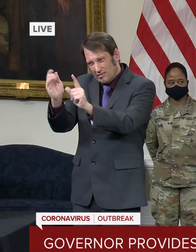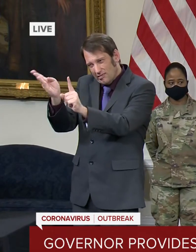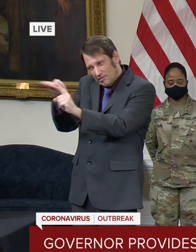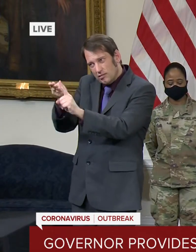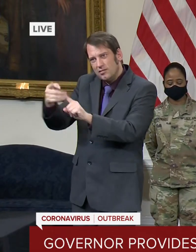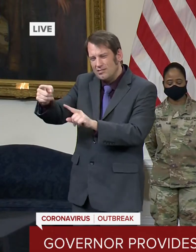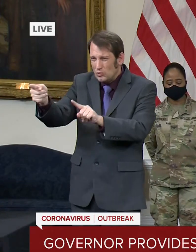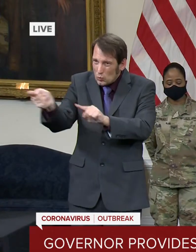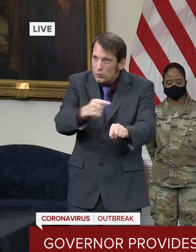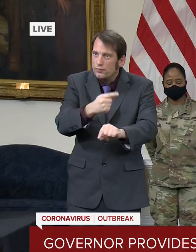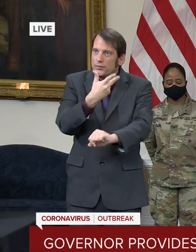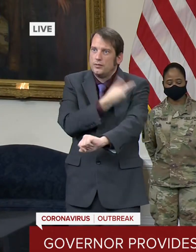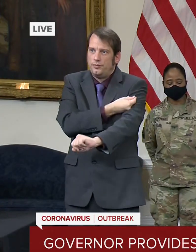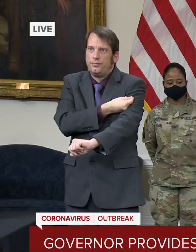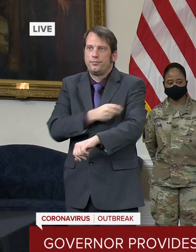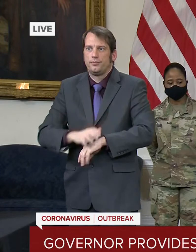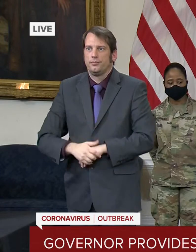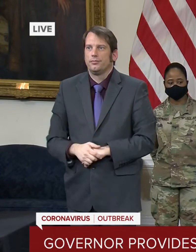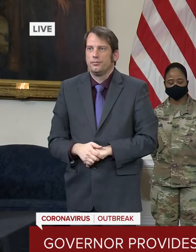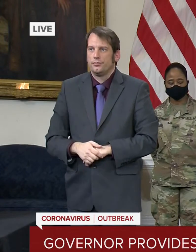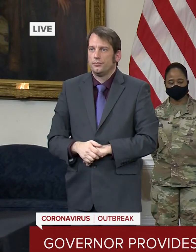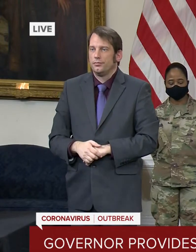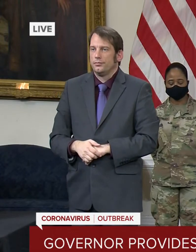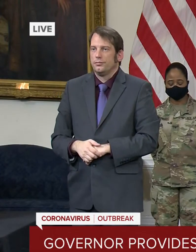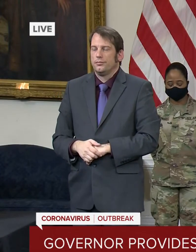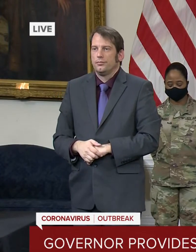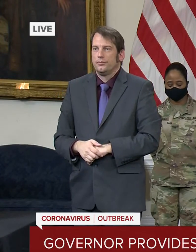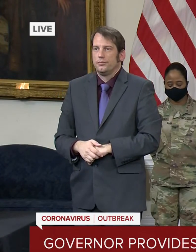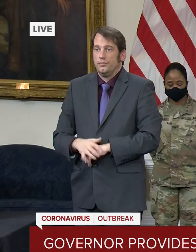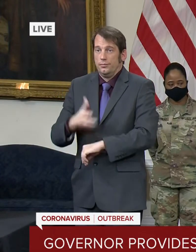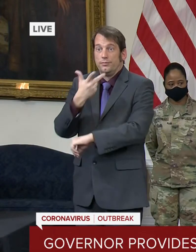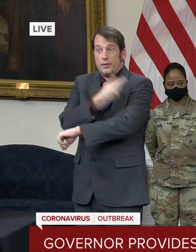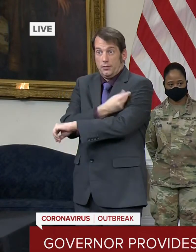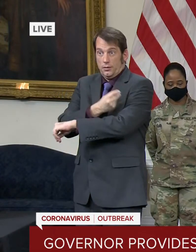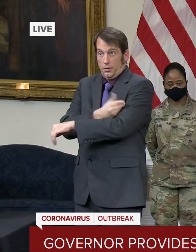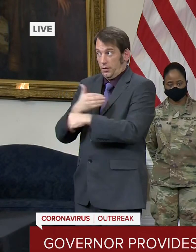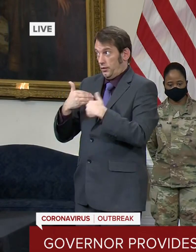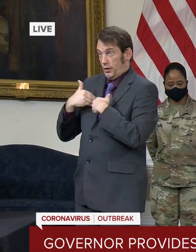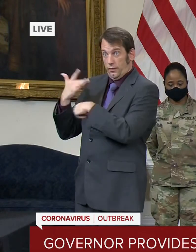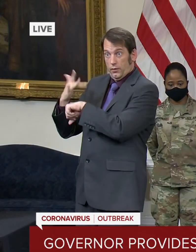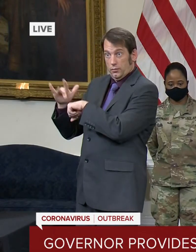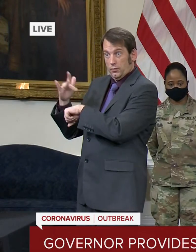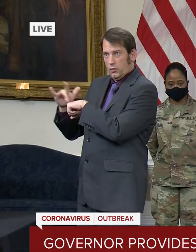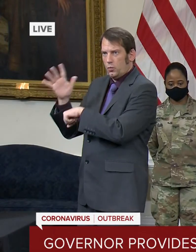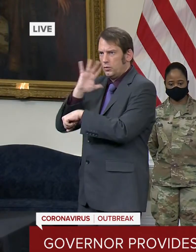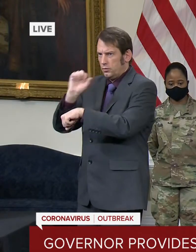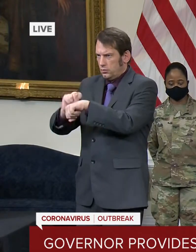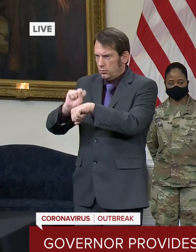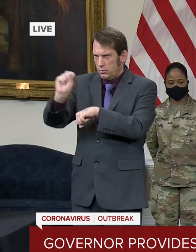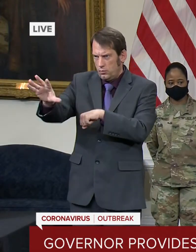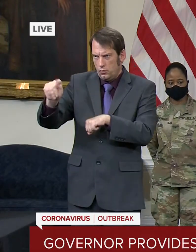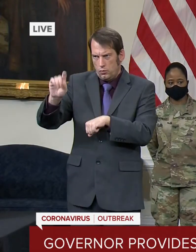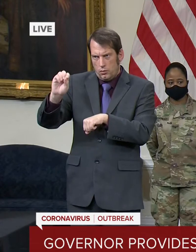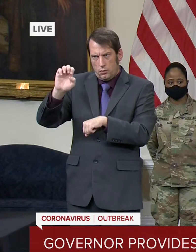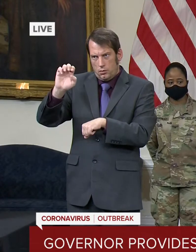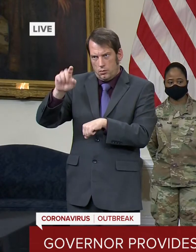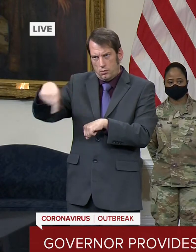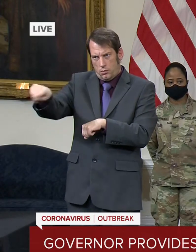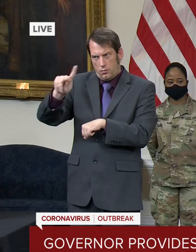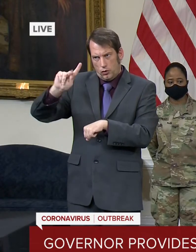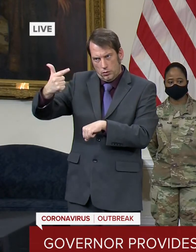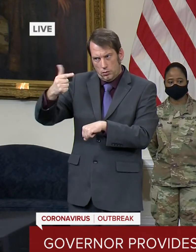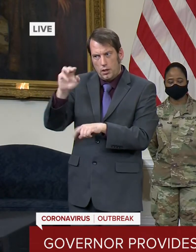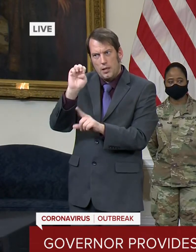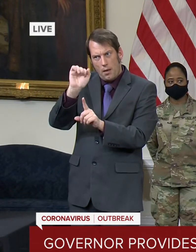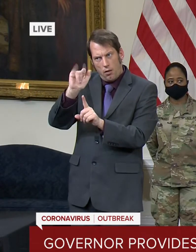More vaccines became available, and we only sent emails to the Prince George's County list. Only. No one else